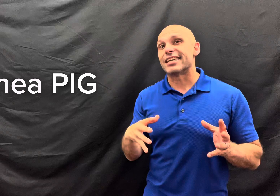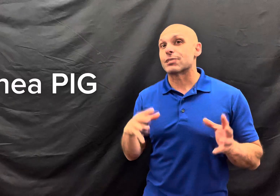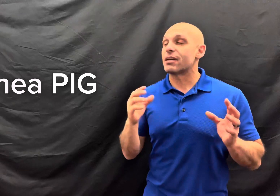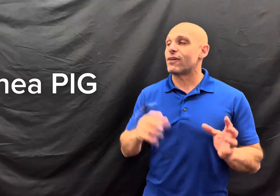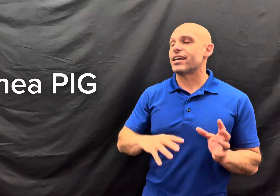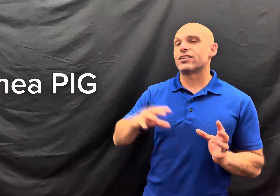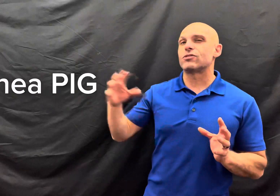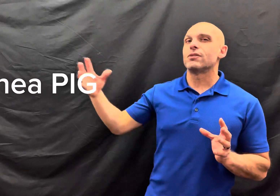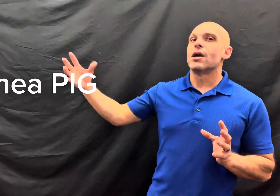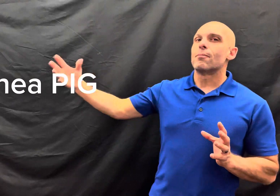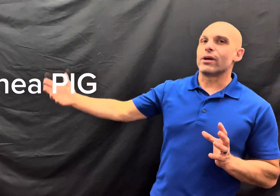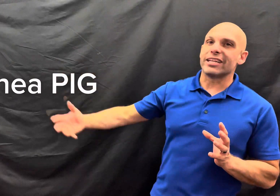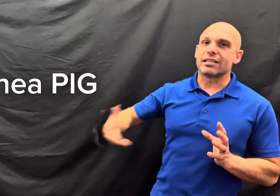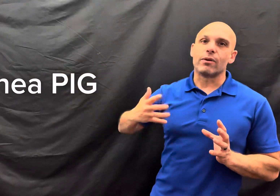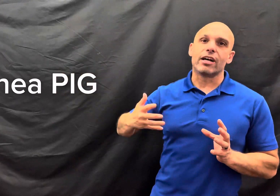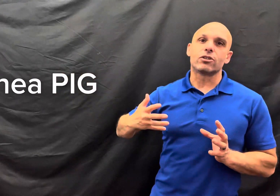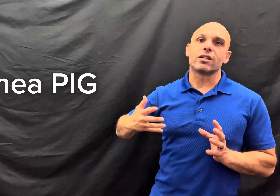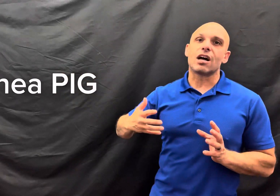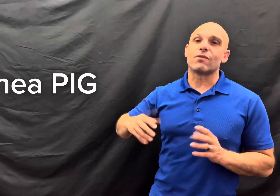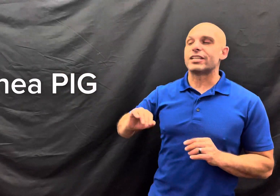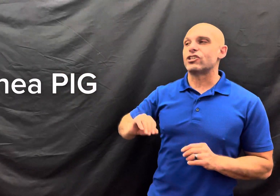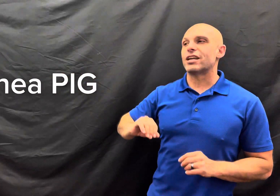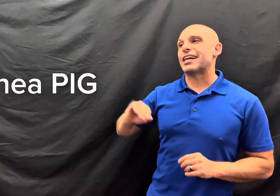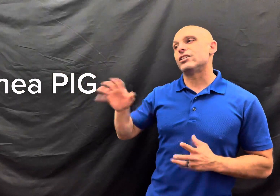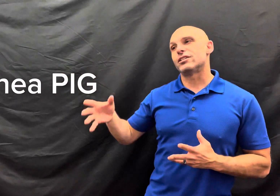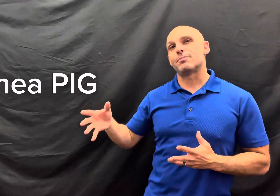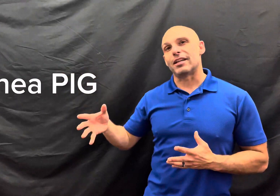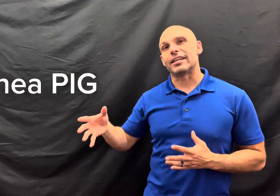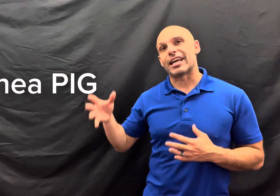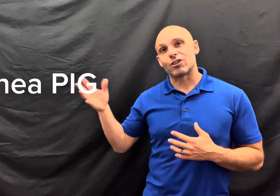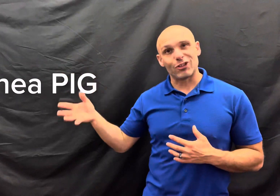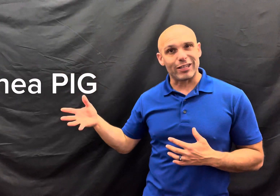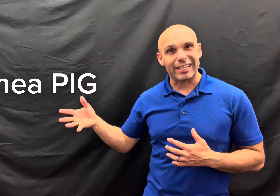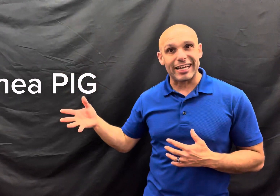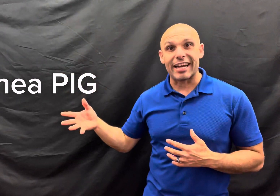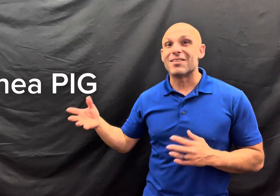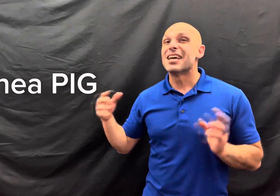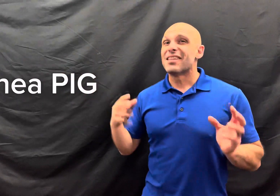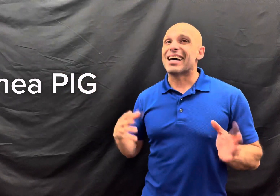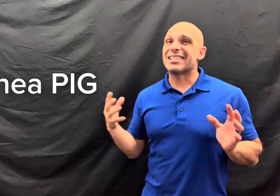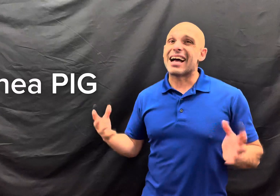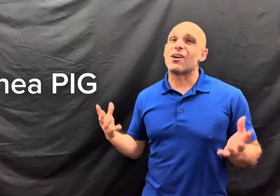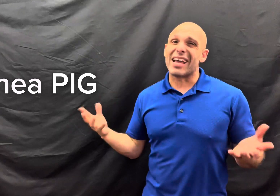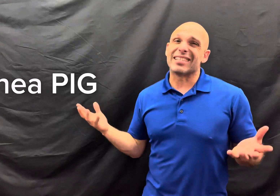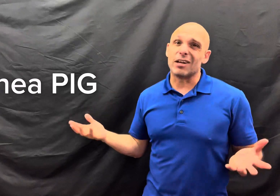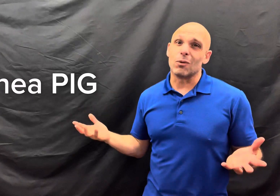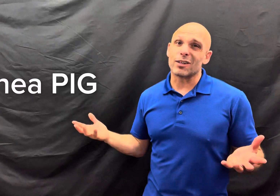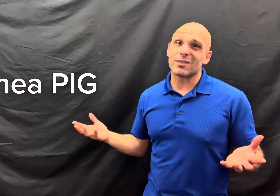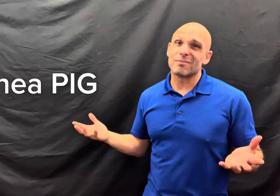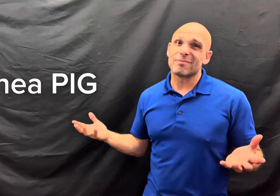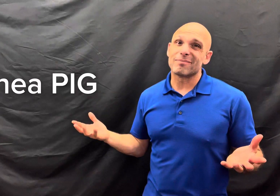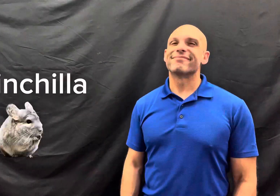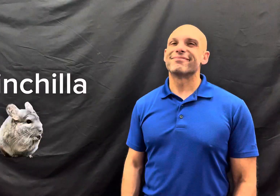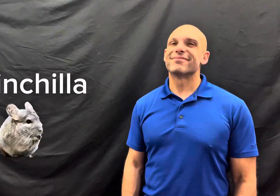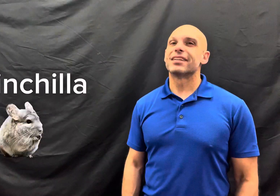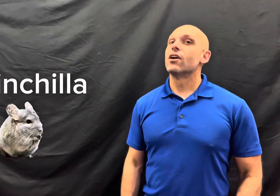But if I bring in someone else to the conversation, I need to spell it again so that they get it. That is how ASL works.